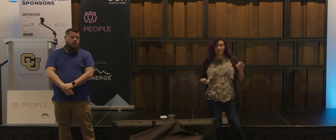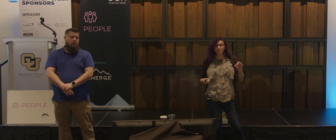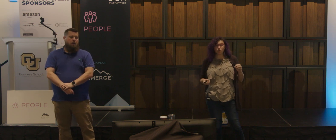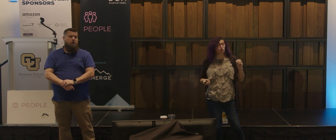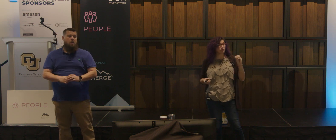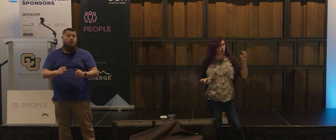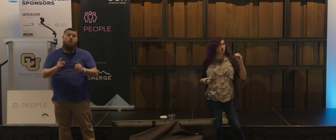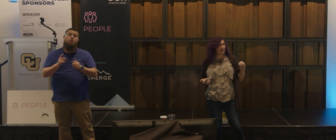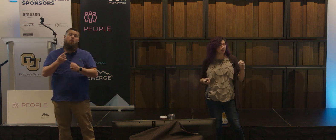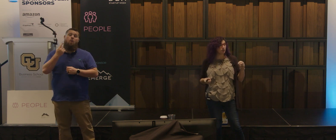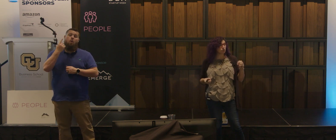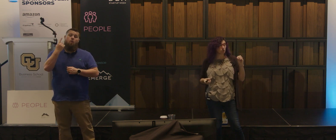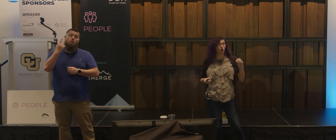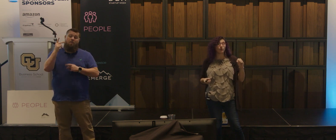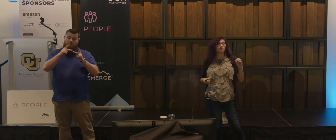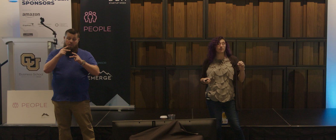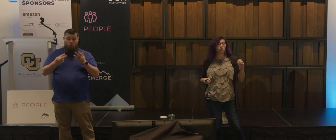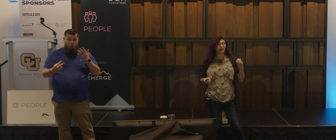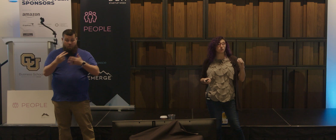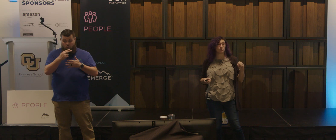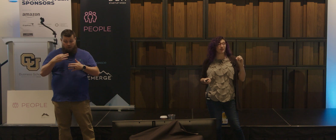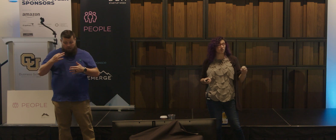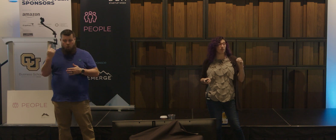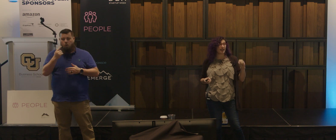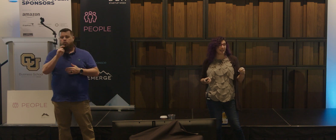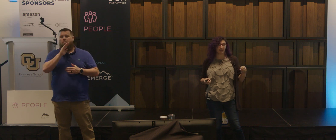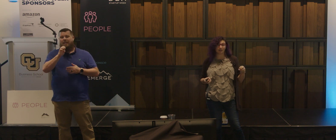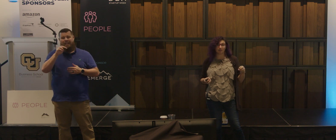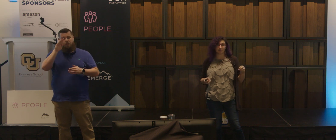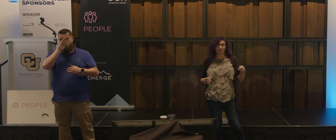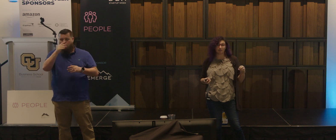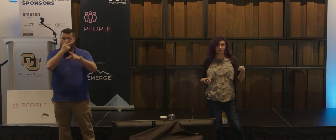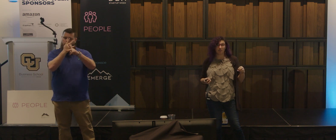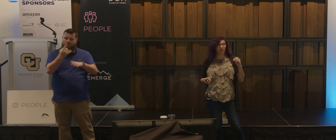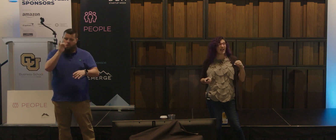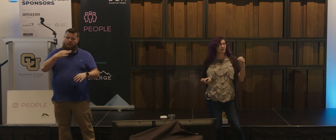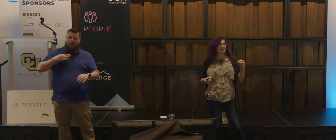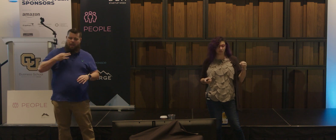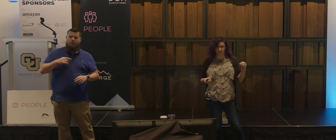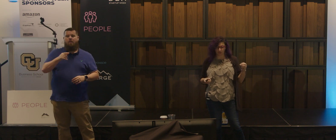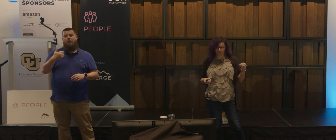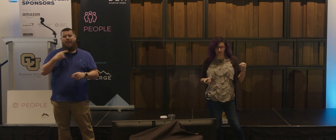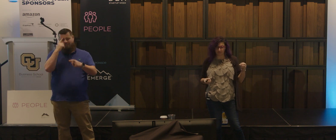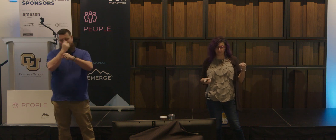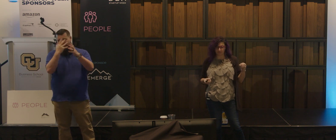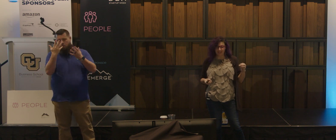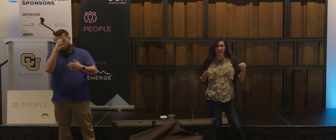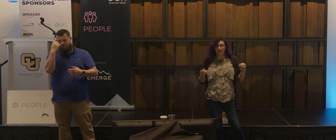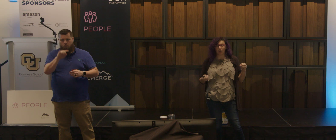One of the people who reviews the candidates should always be the direct supervisor of that candidate. They'll have an idea of what they're looking